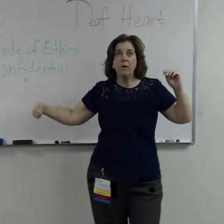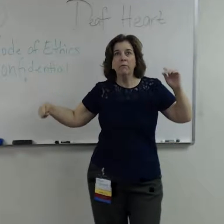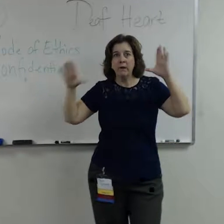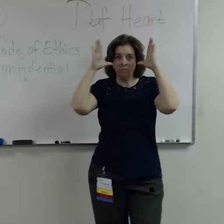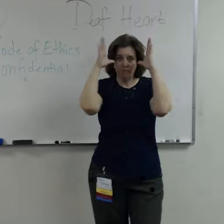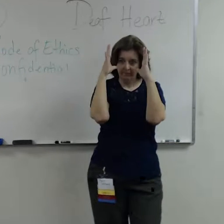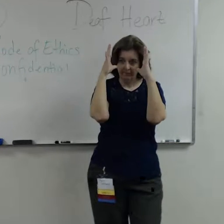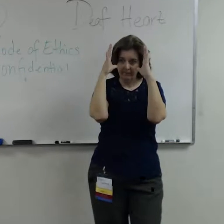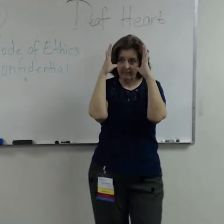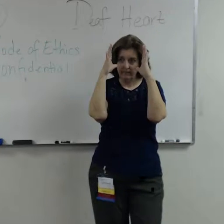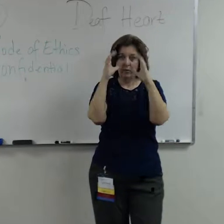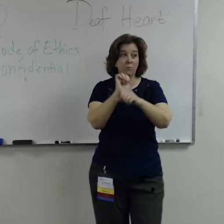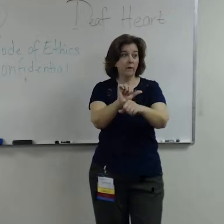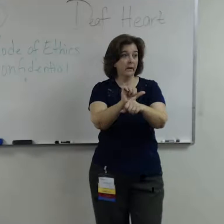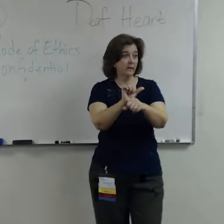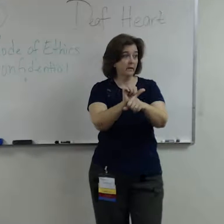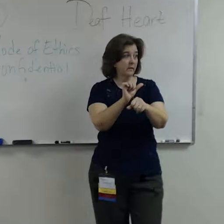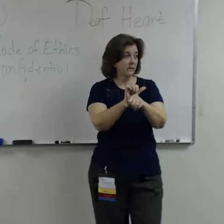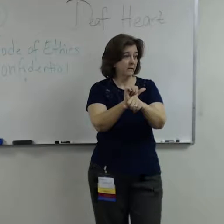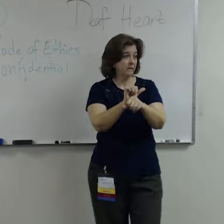No, you're working. So